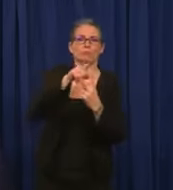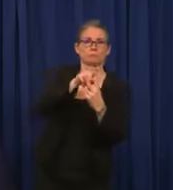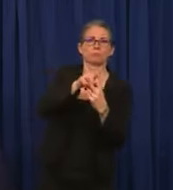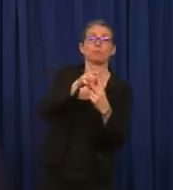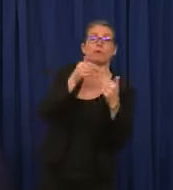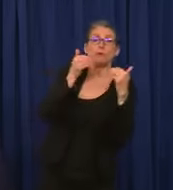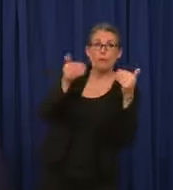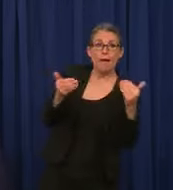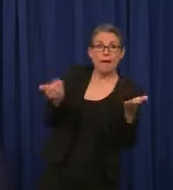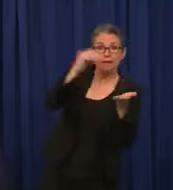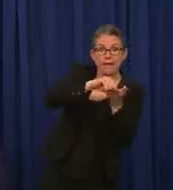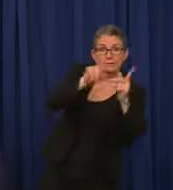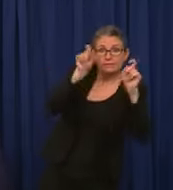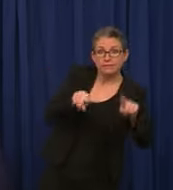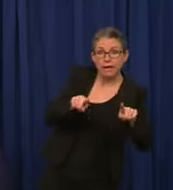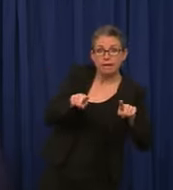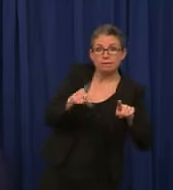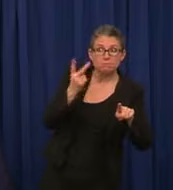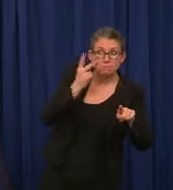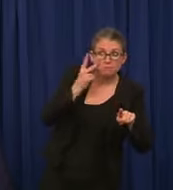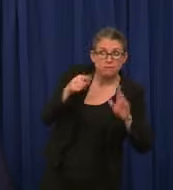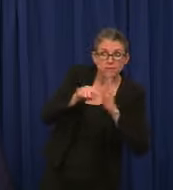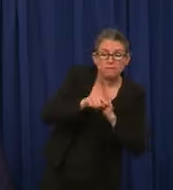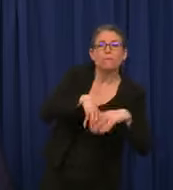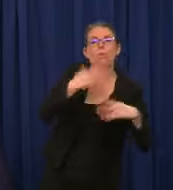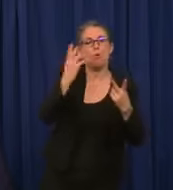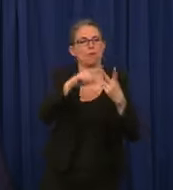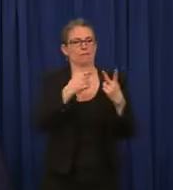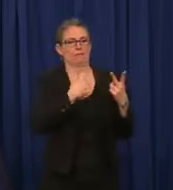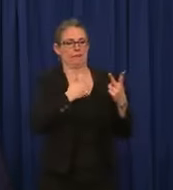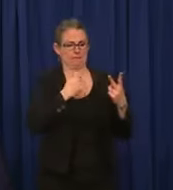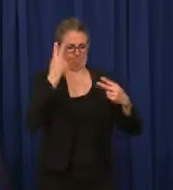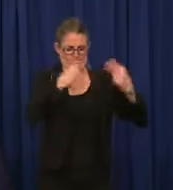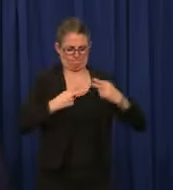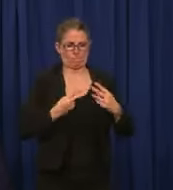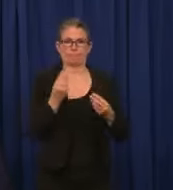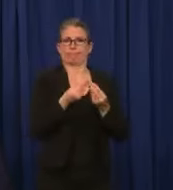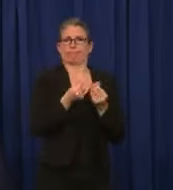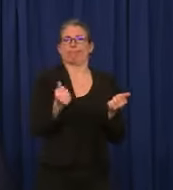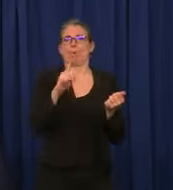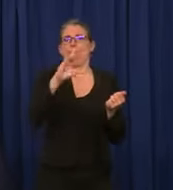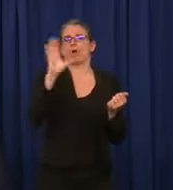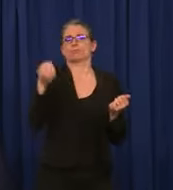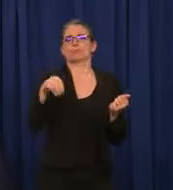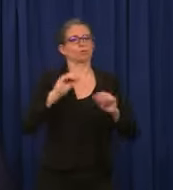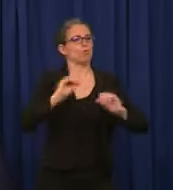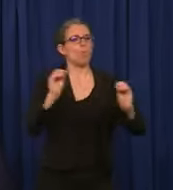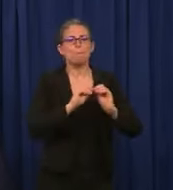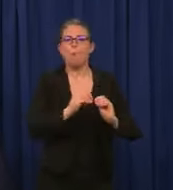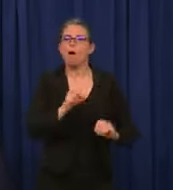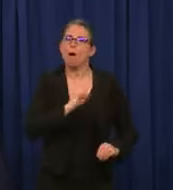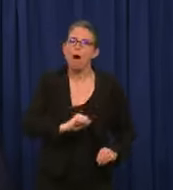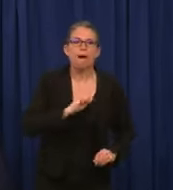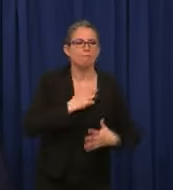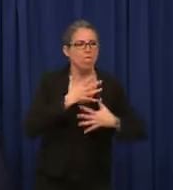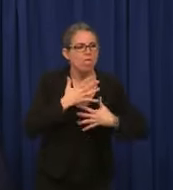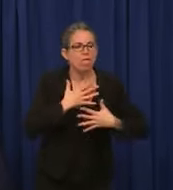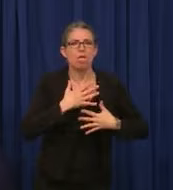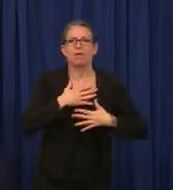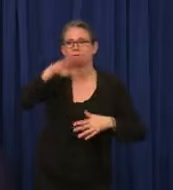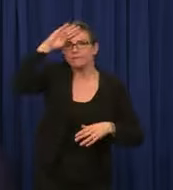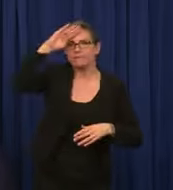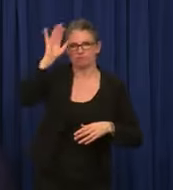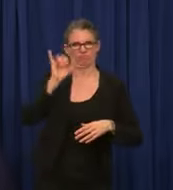common pathway relies on a certain number of days after someone has stopped feeling any symptoms,